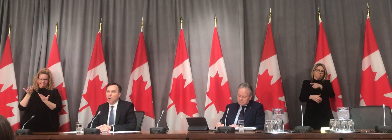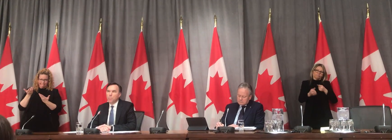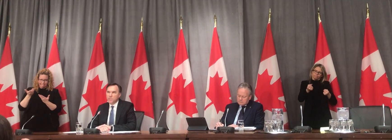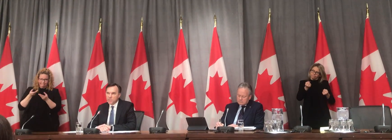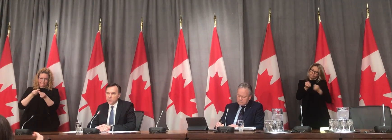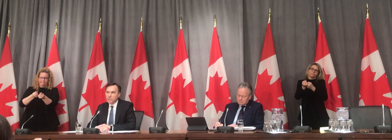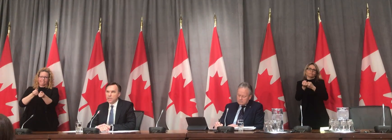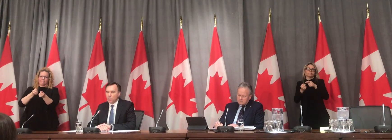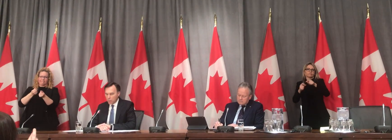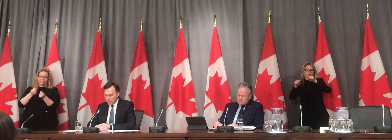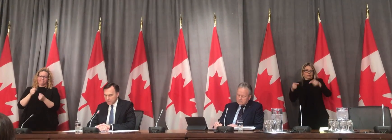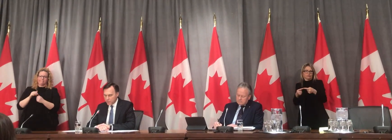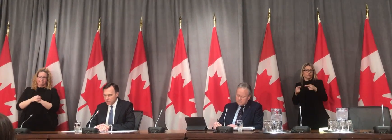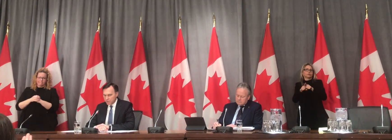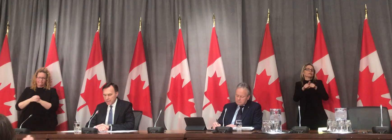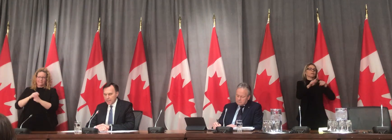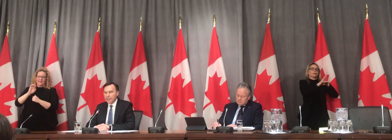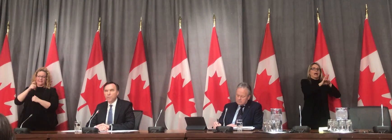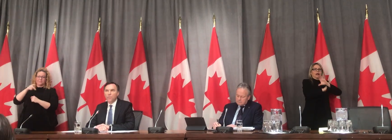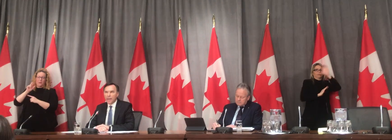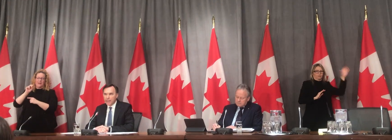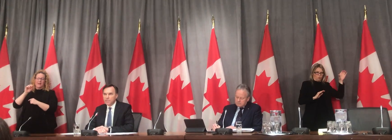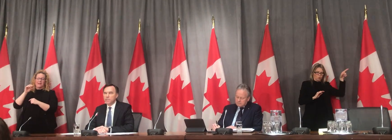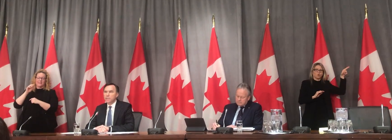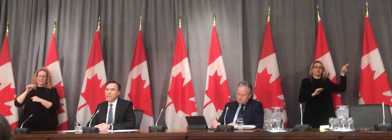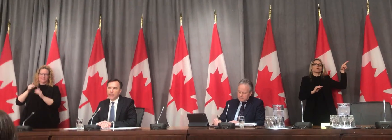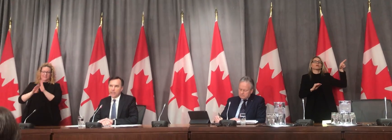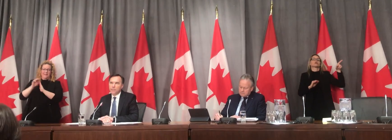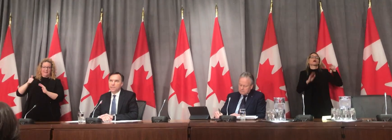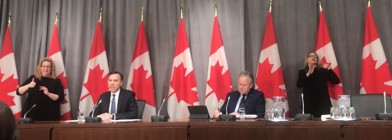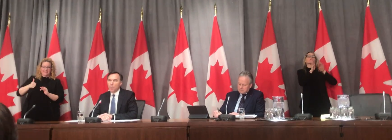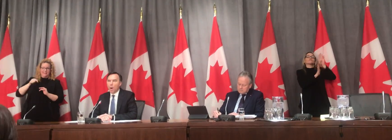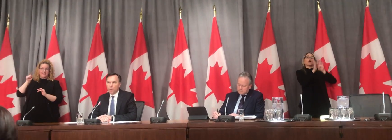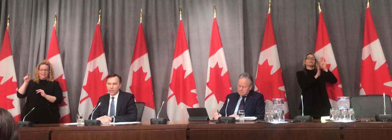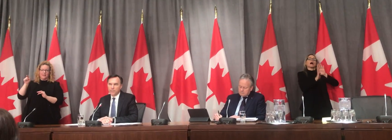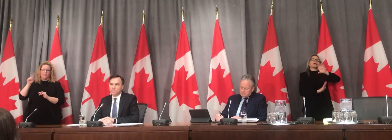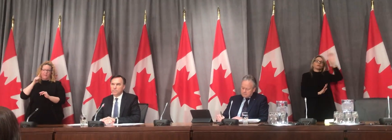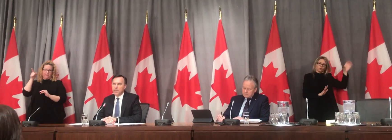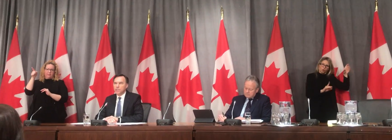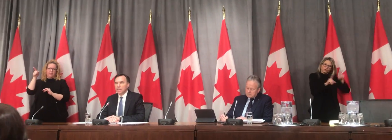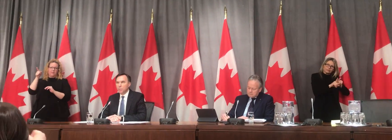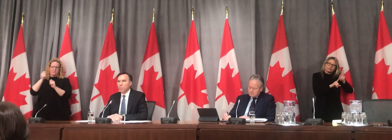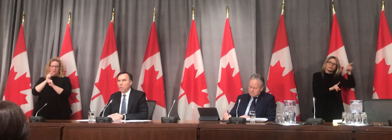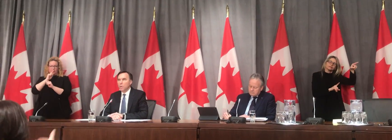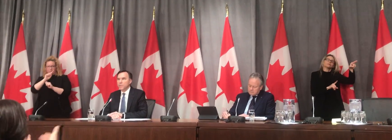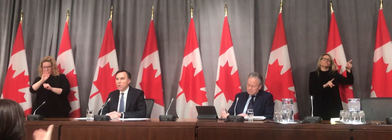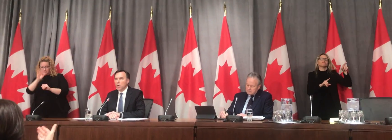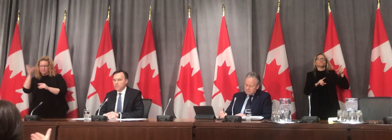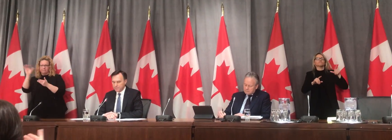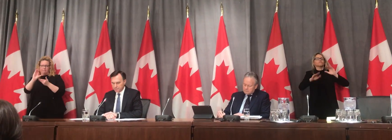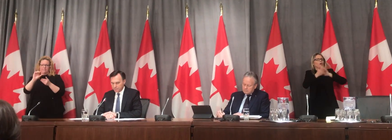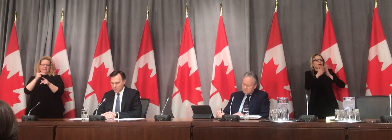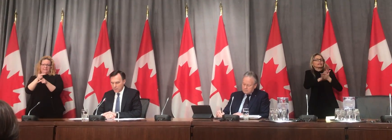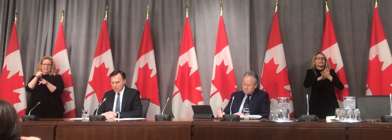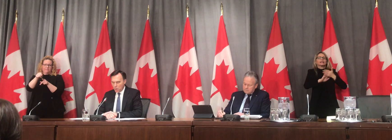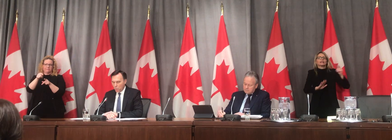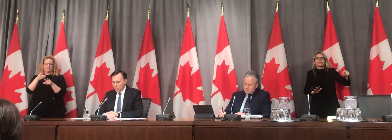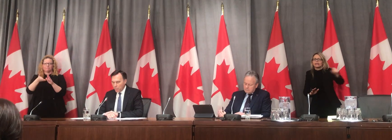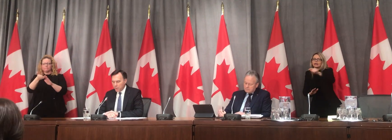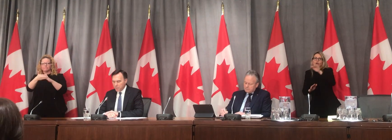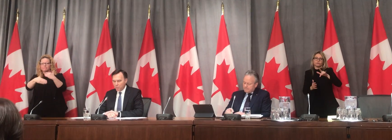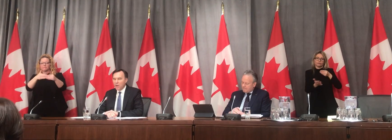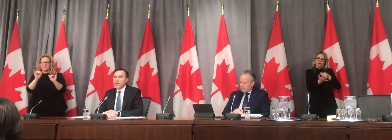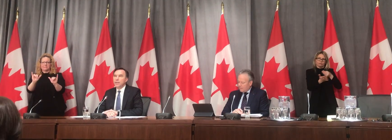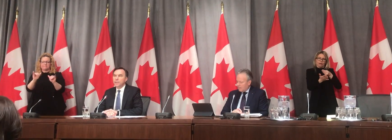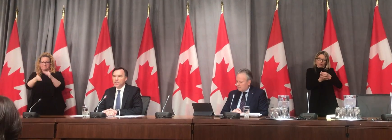to help businesses and organizations get the financing that they need to keep operating. and to keep their employees on.